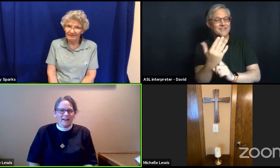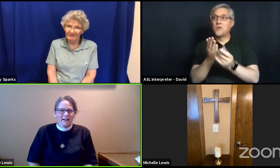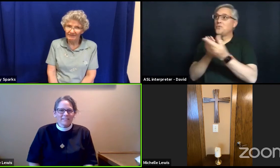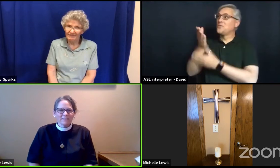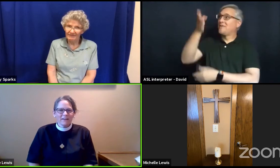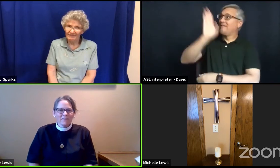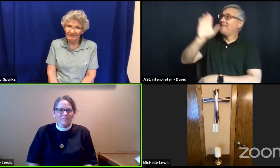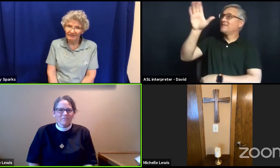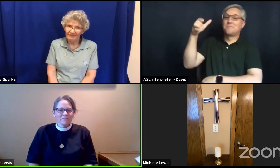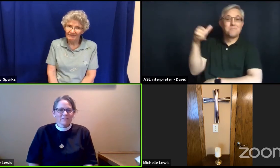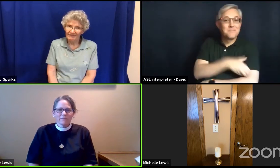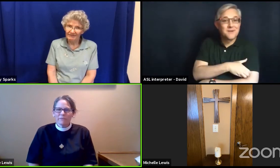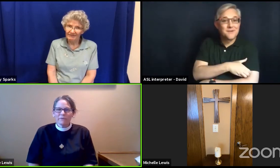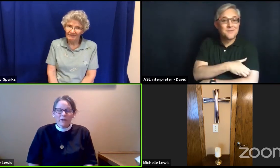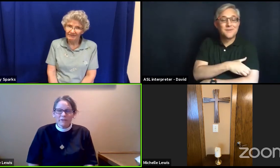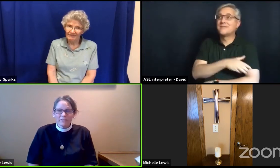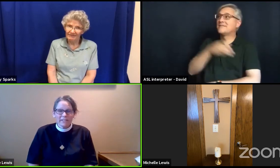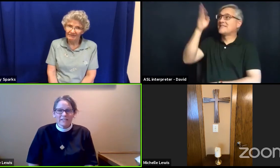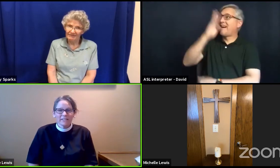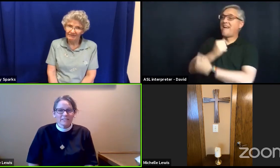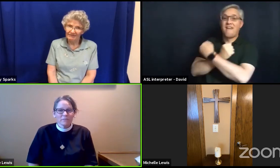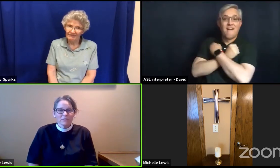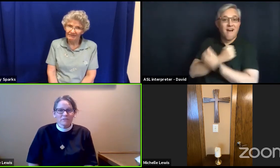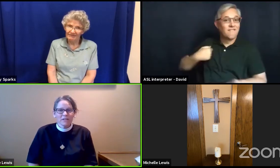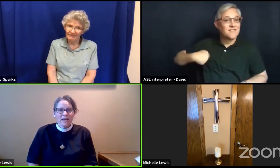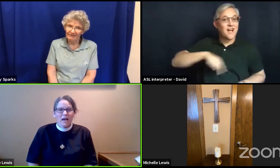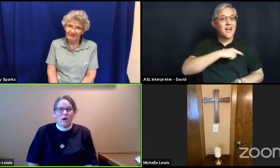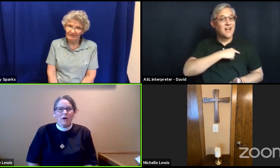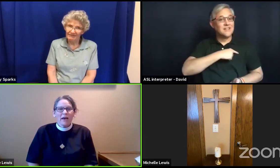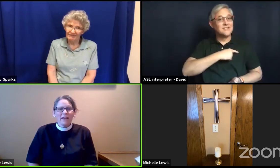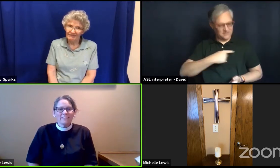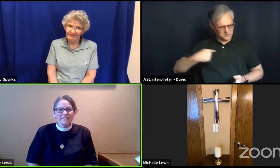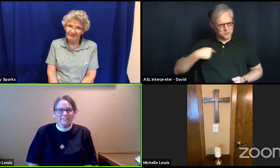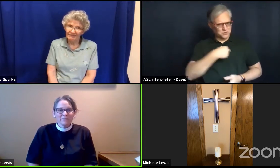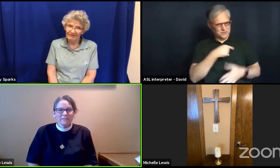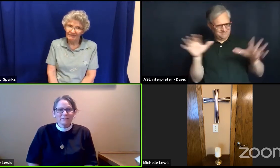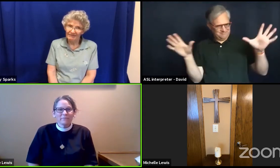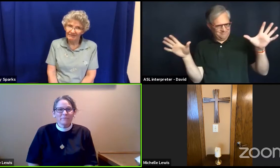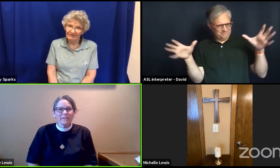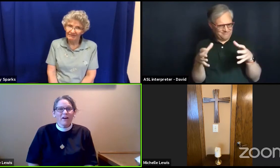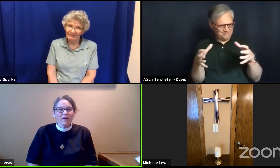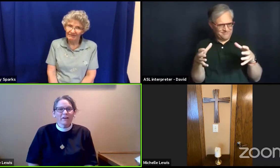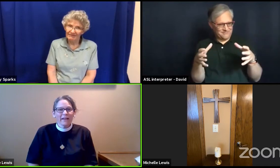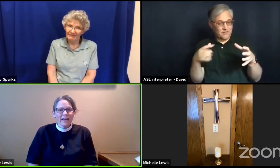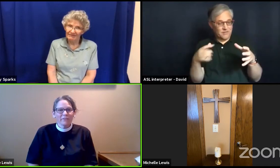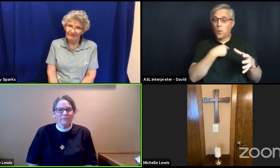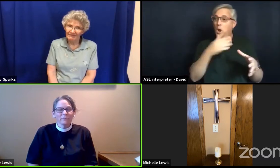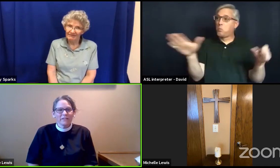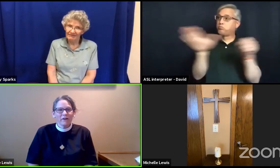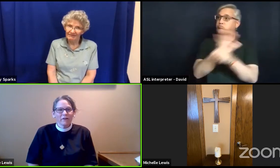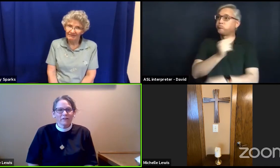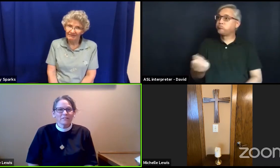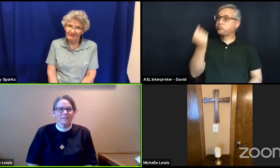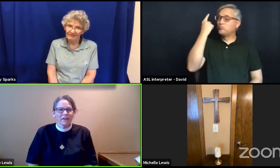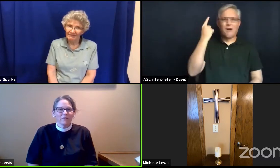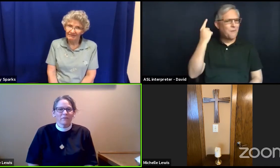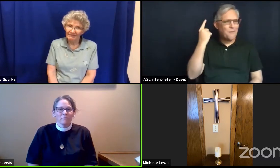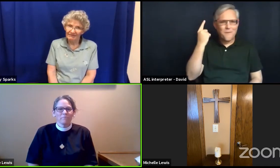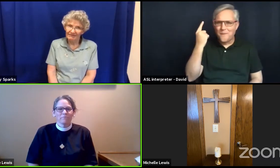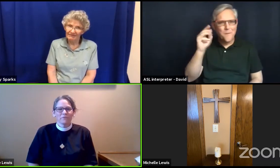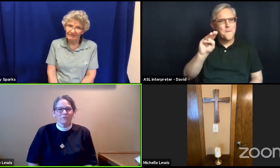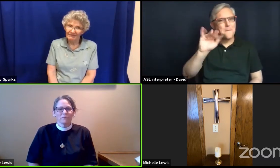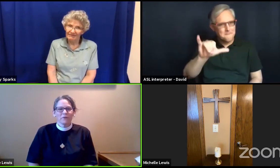and God's love, we don't understand it, it's a mystery, and still we are gathered, we are